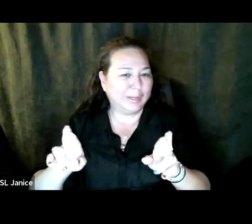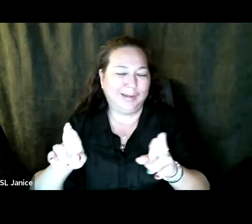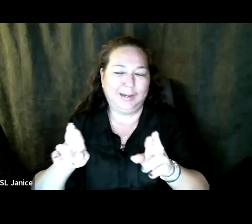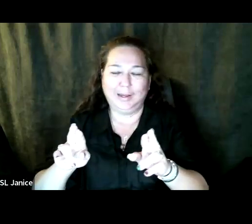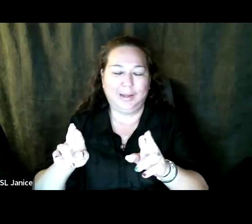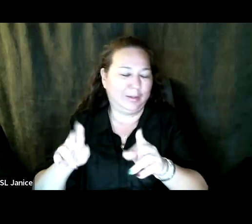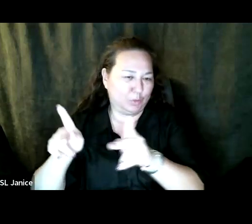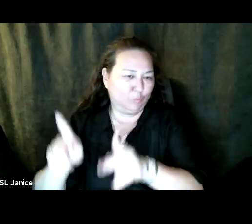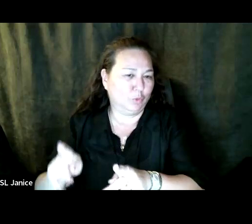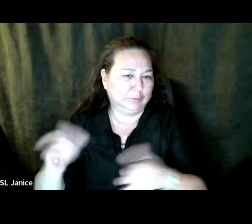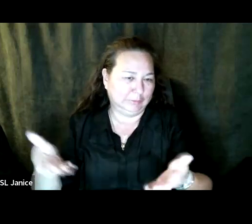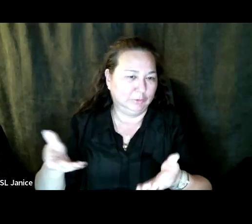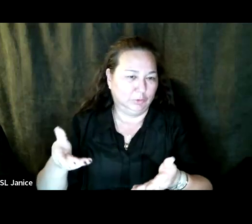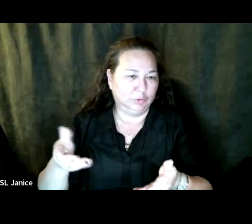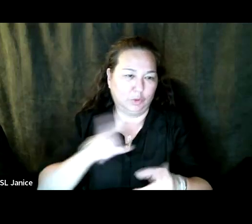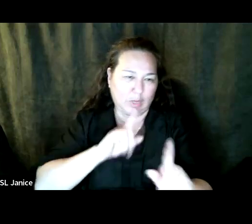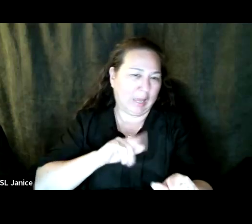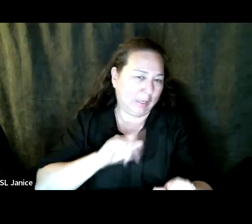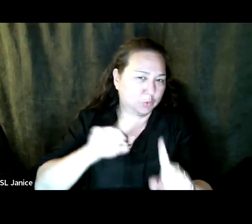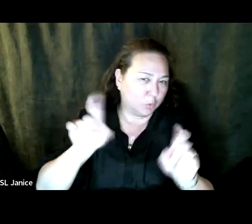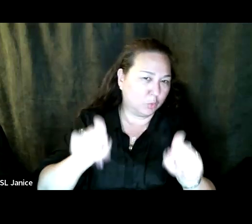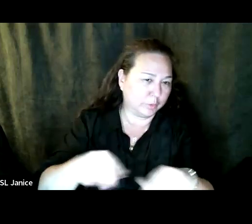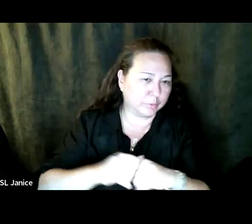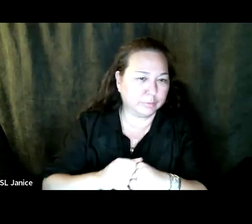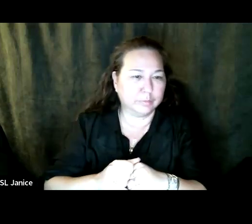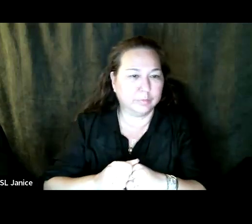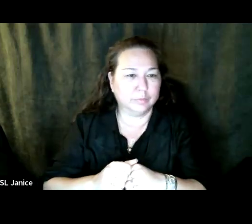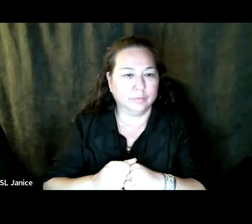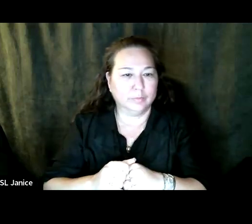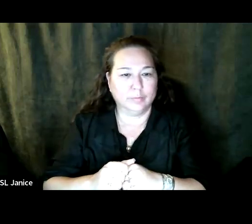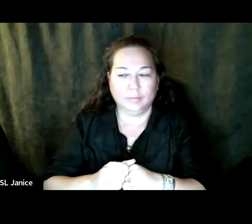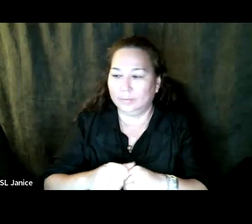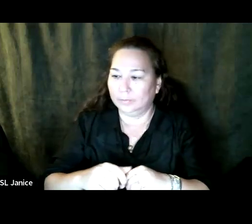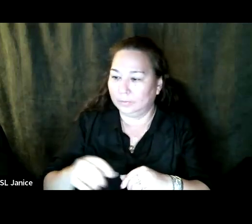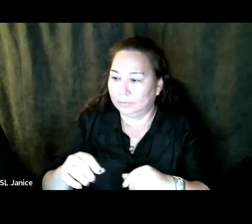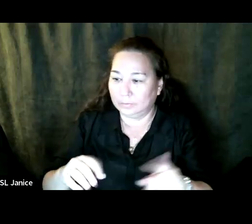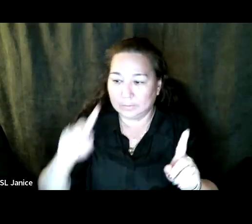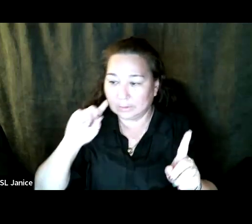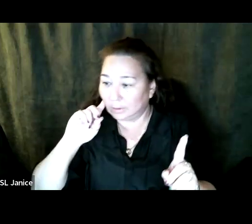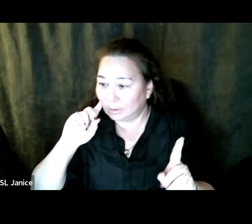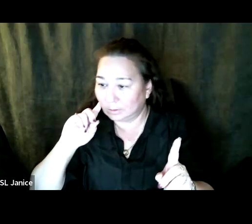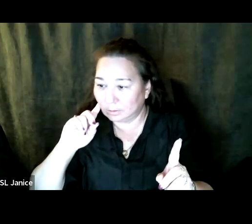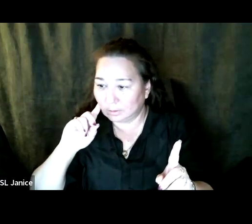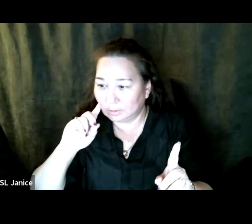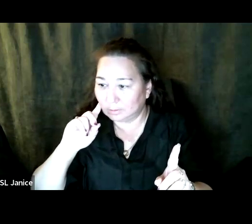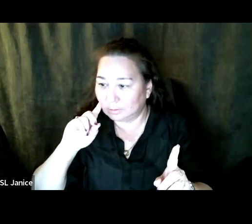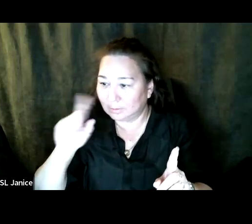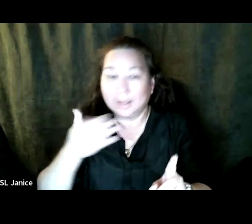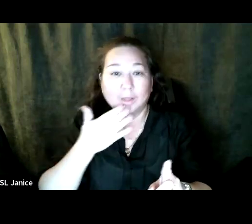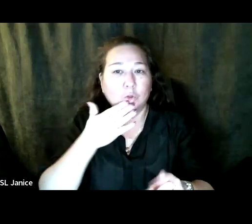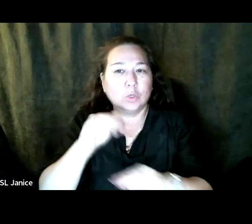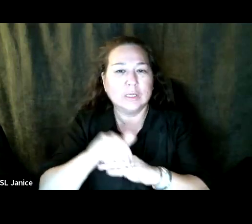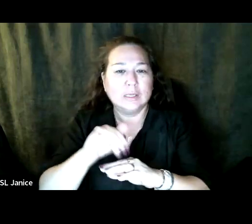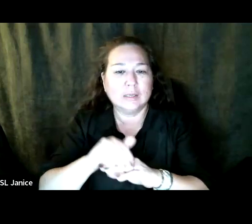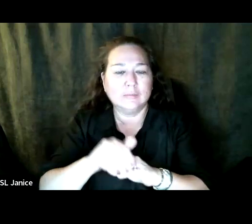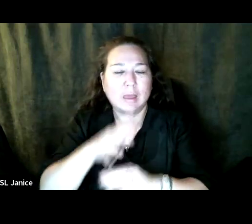Gregory Walker. Good evening and welcome. Thank you. Can you hear me okay? Yep. Yes. Good evening, Madam